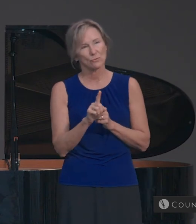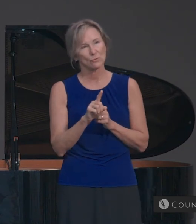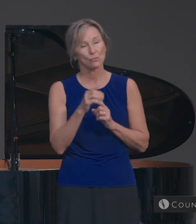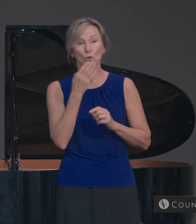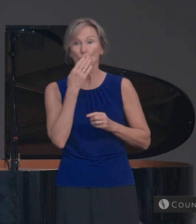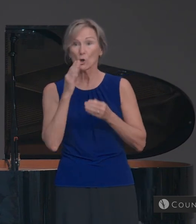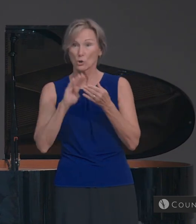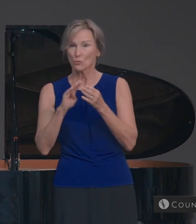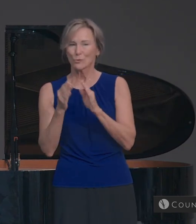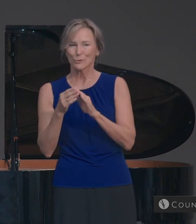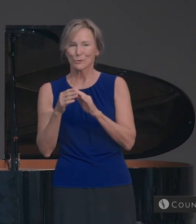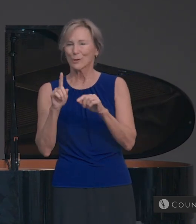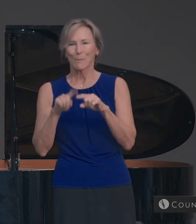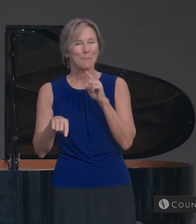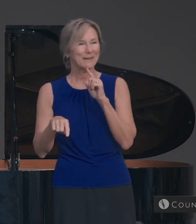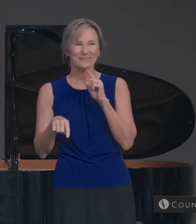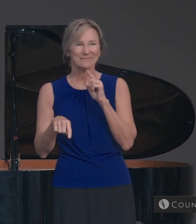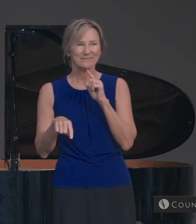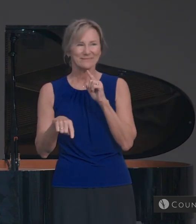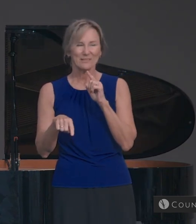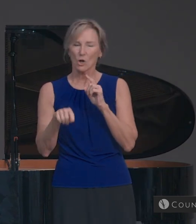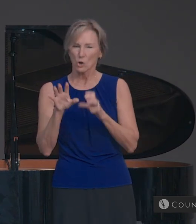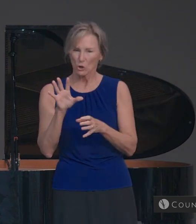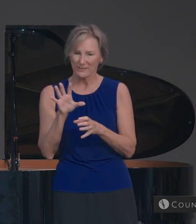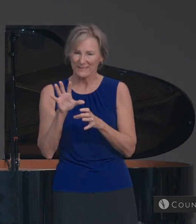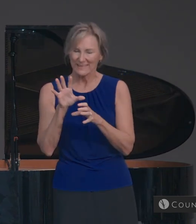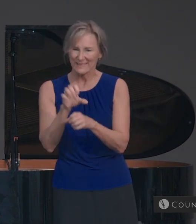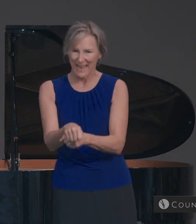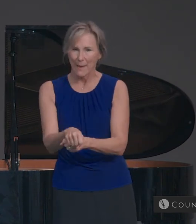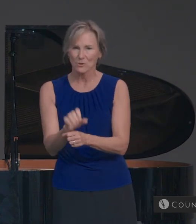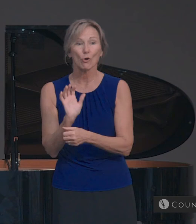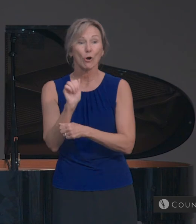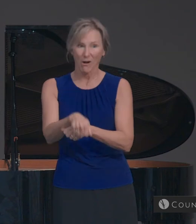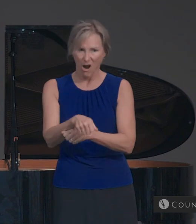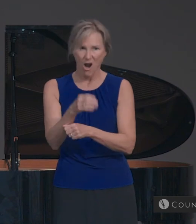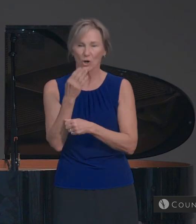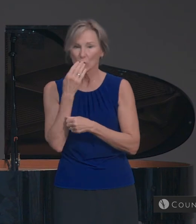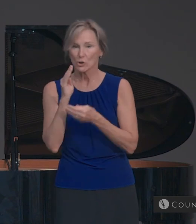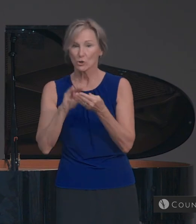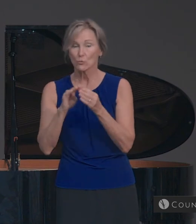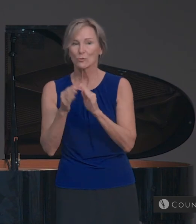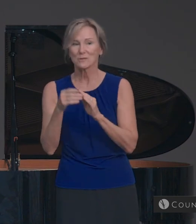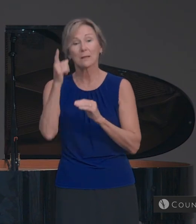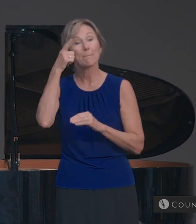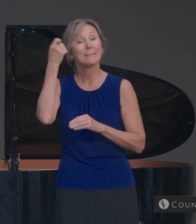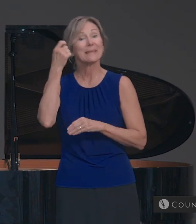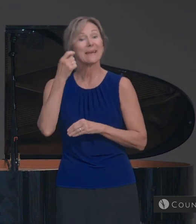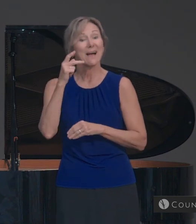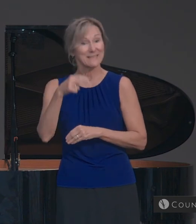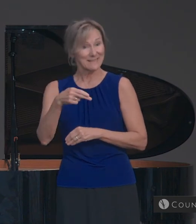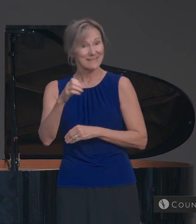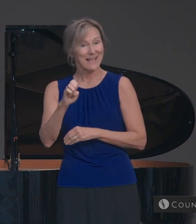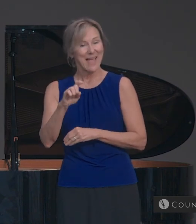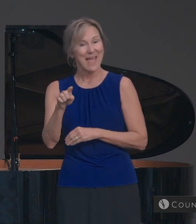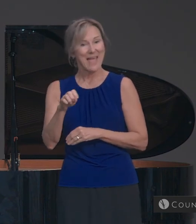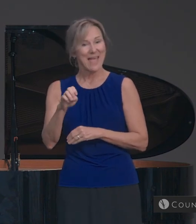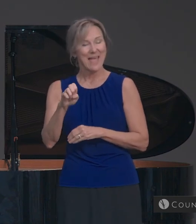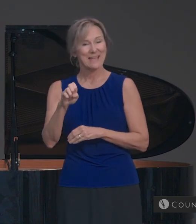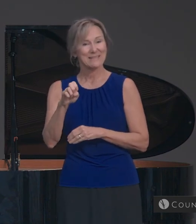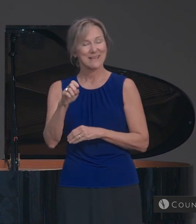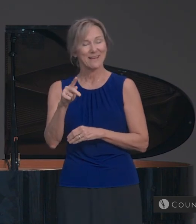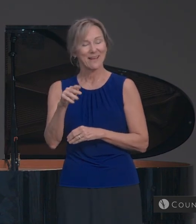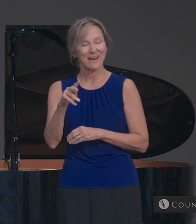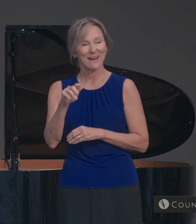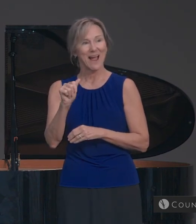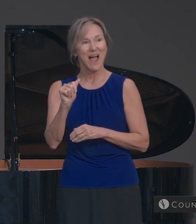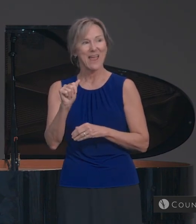the people of Israel took seriously the promises of God and they repented. We'll talk about that.